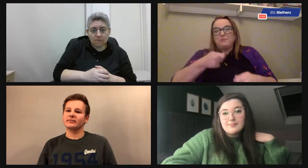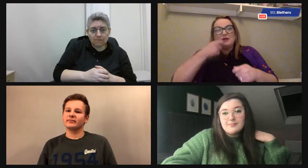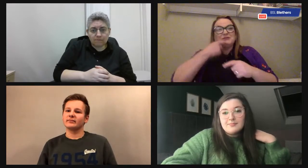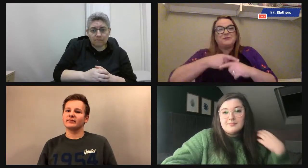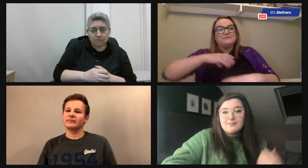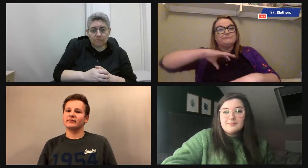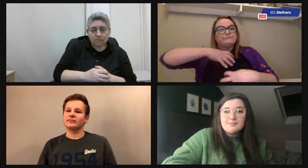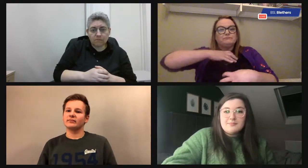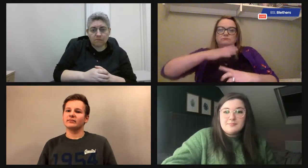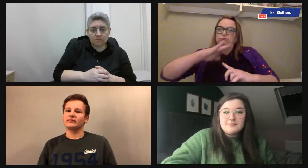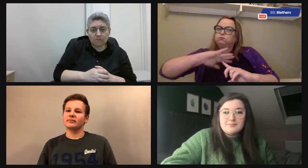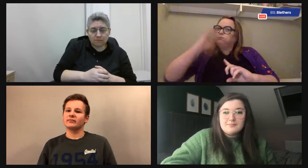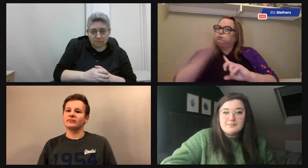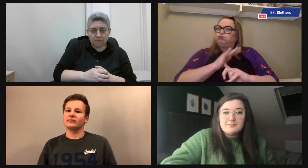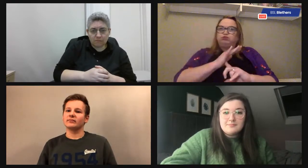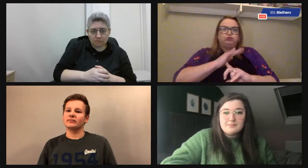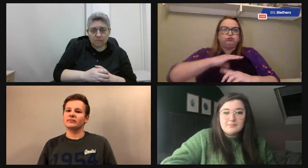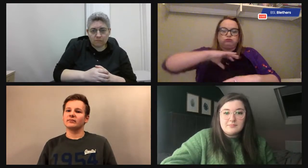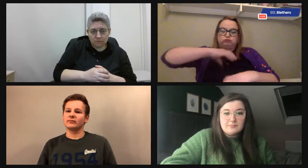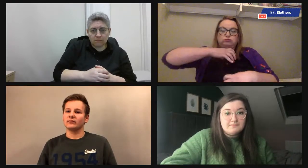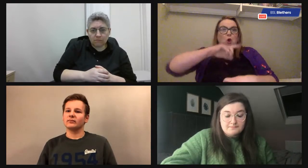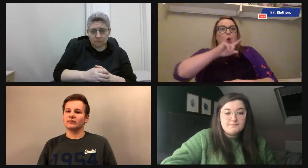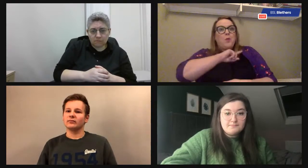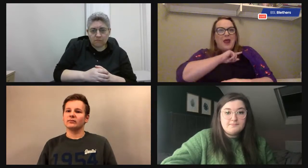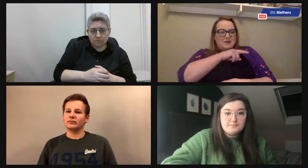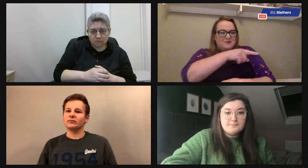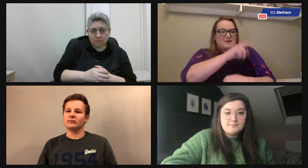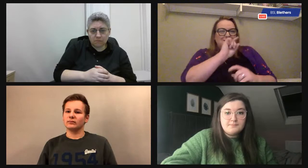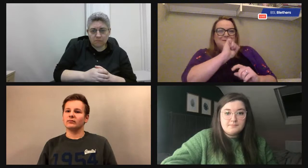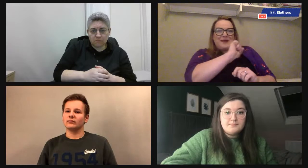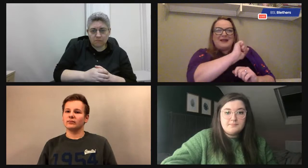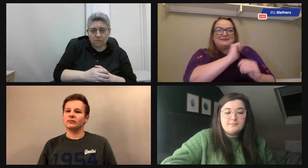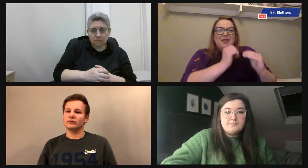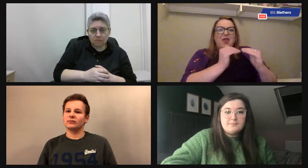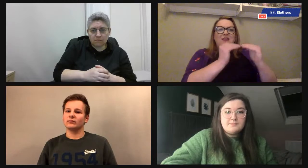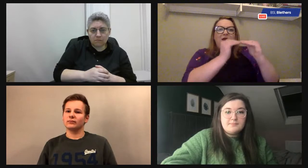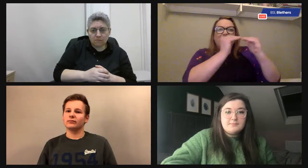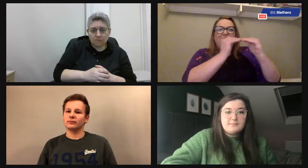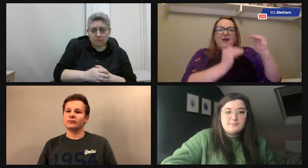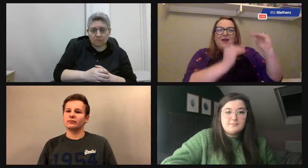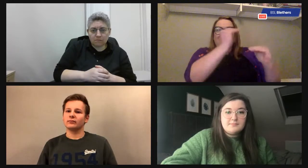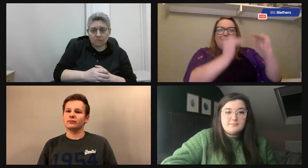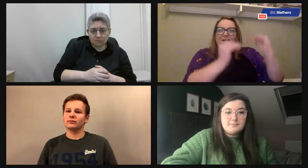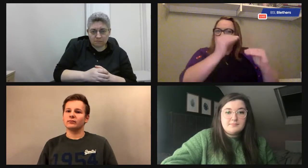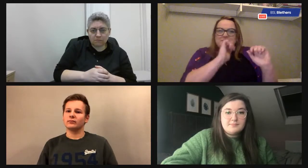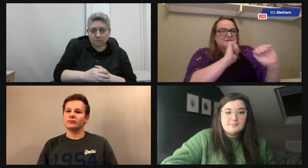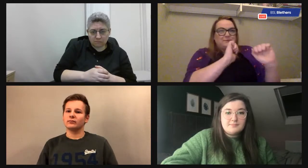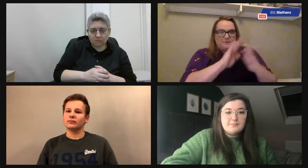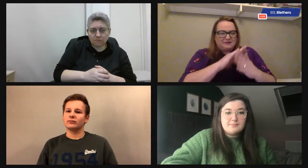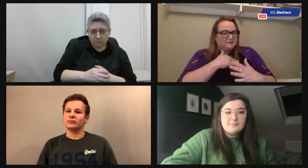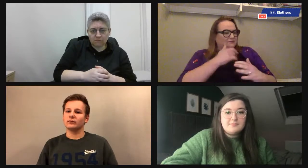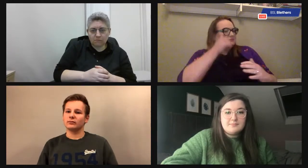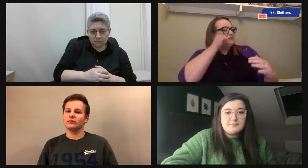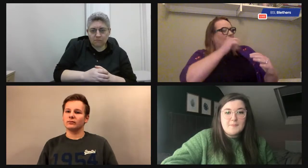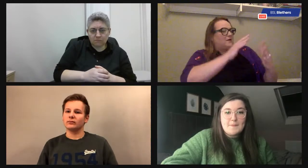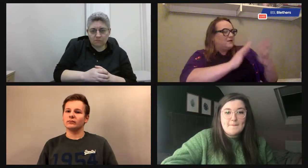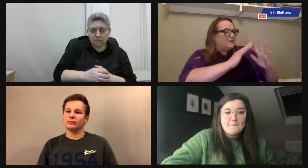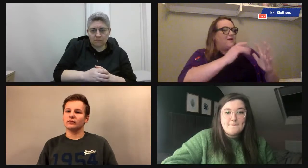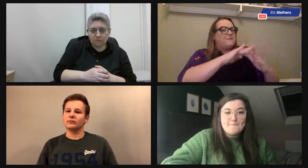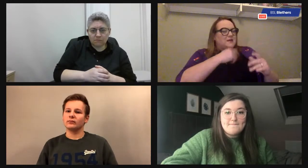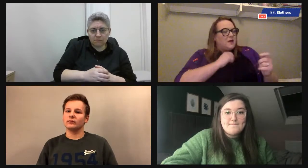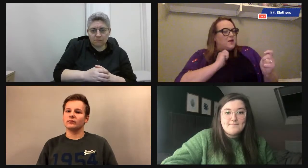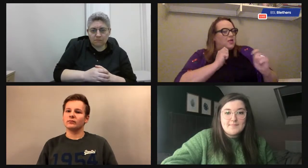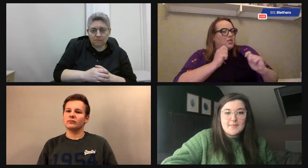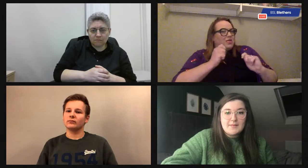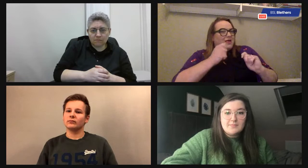you see on your rounds? Now, I'm a signer. I always have been, and I agree with Erin. It is absolutely imperative